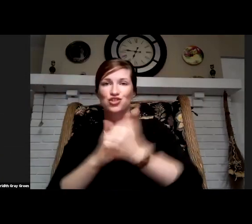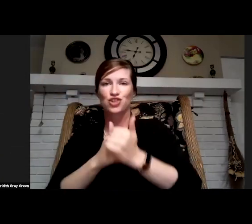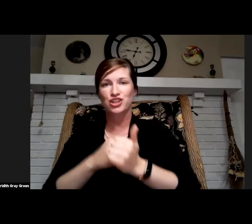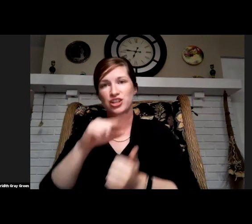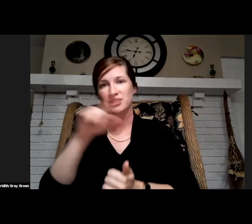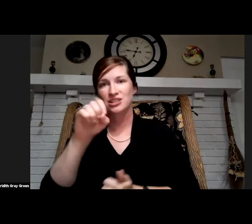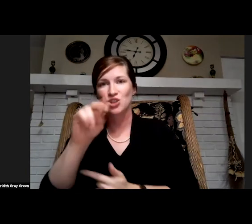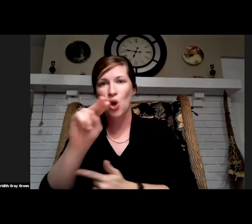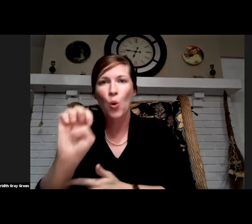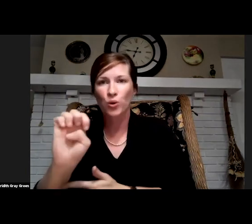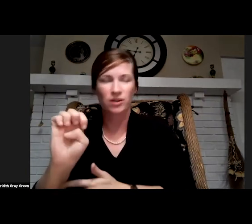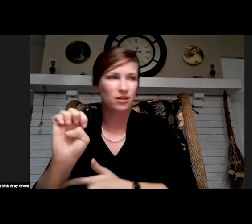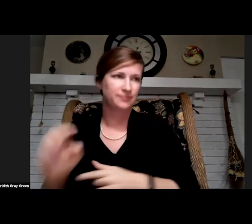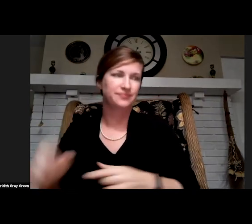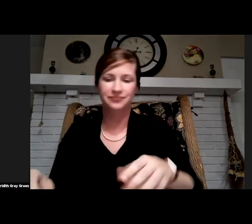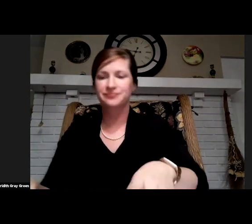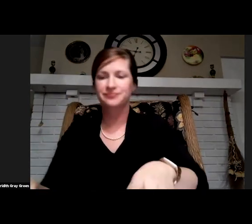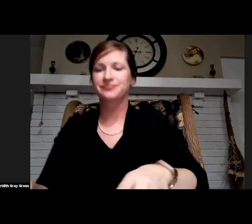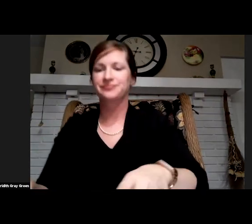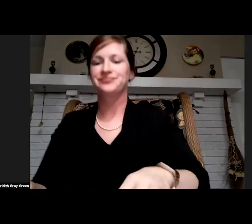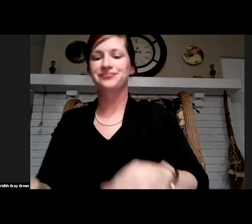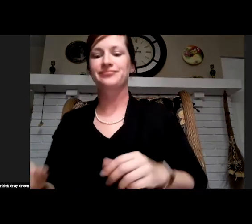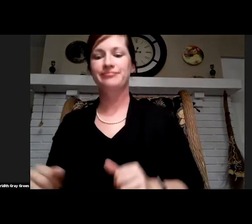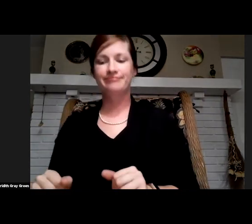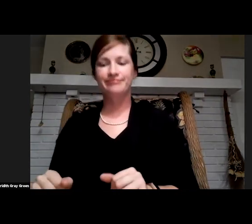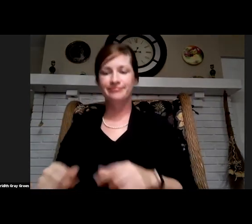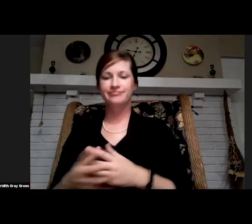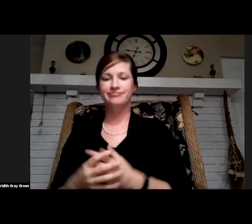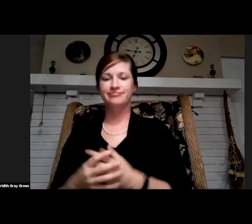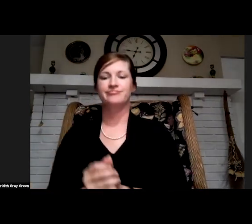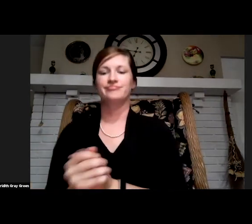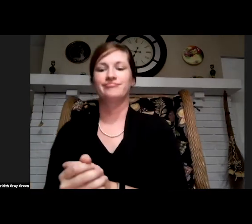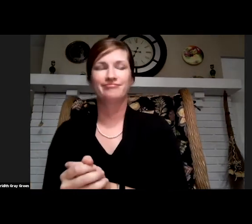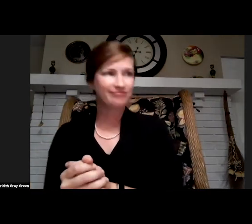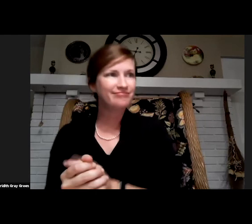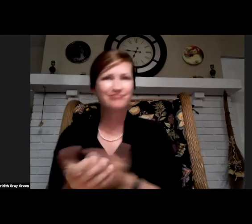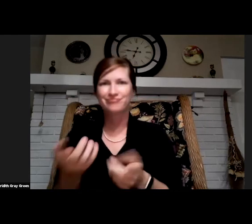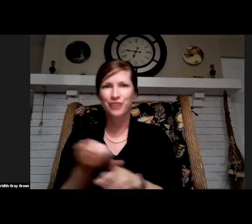against this huge wall. It's a construction zone.